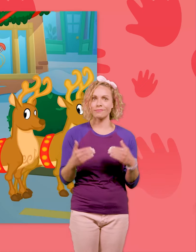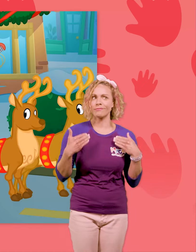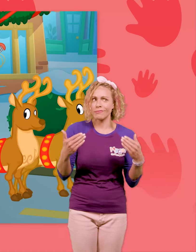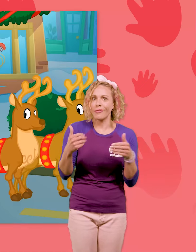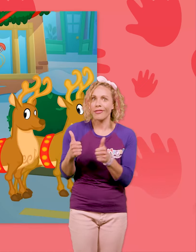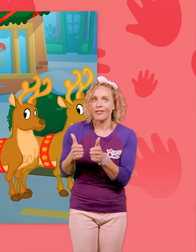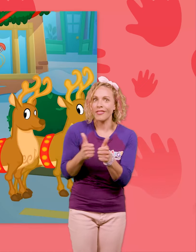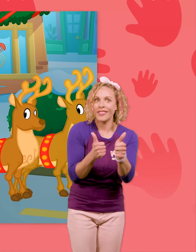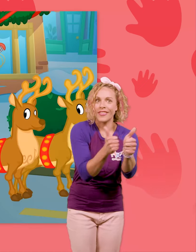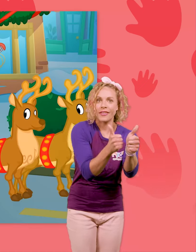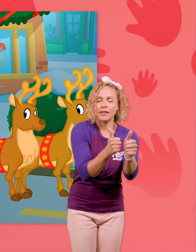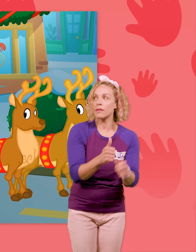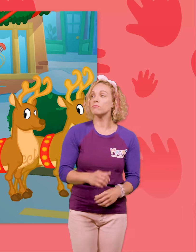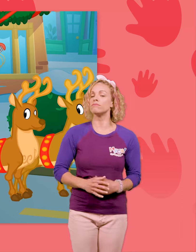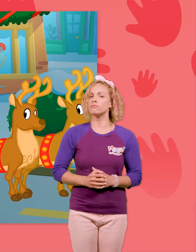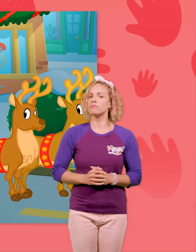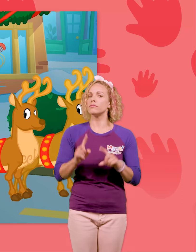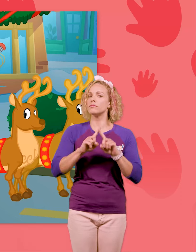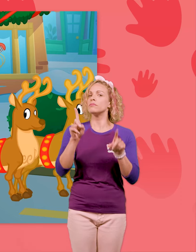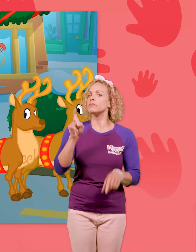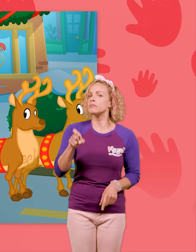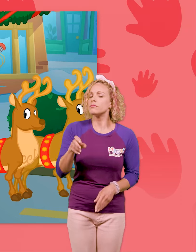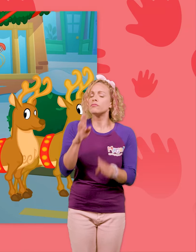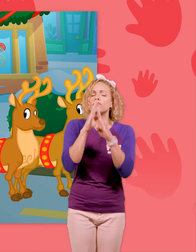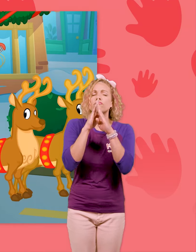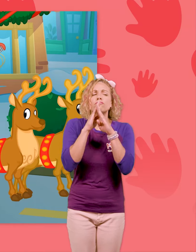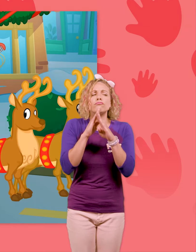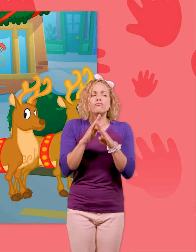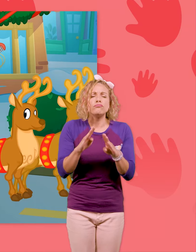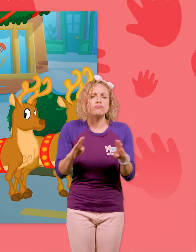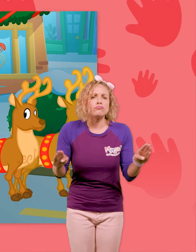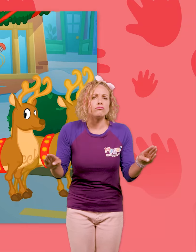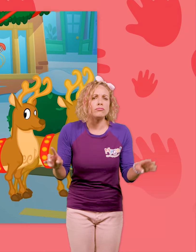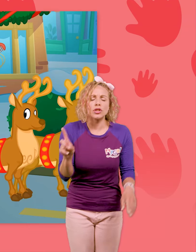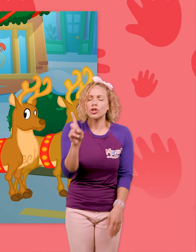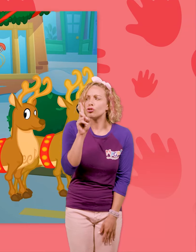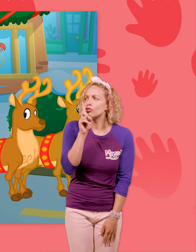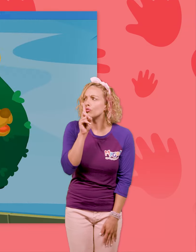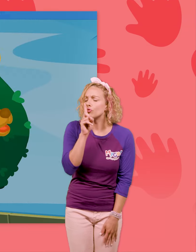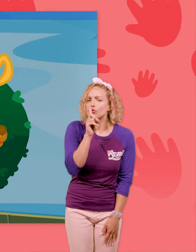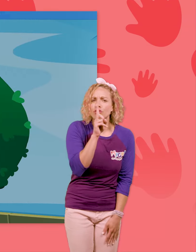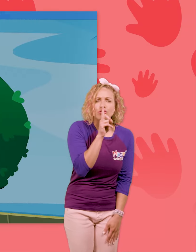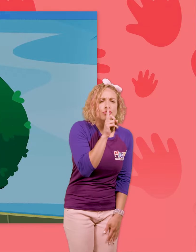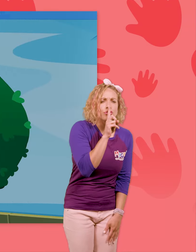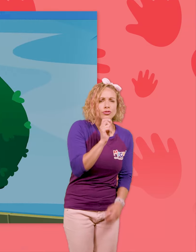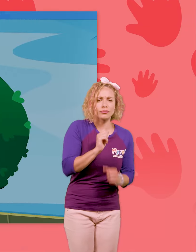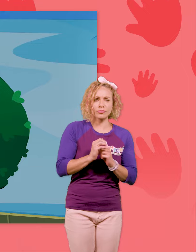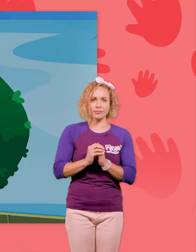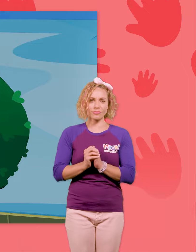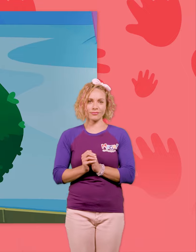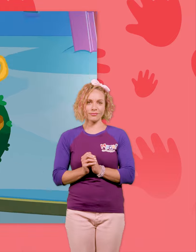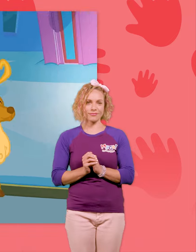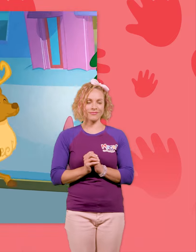Let's follow them. But we have to be very quiet.